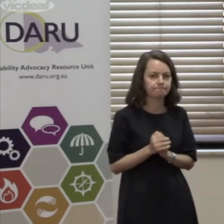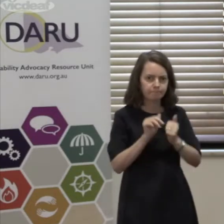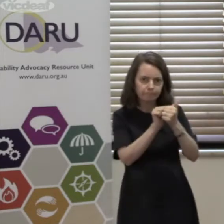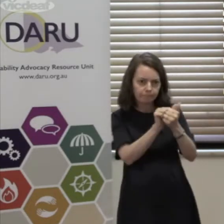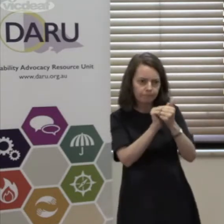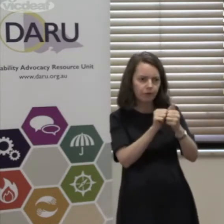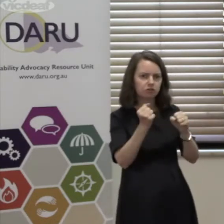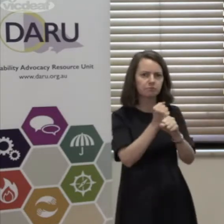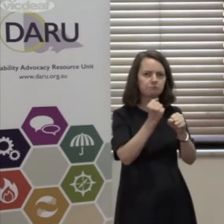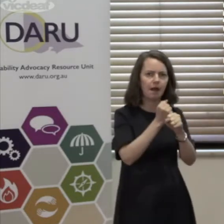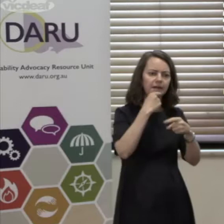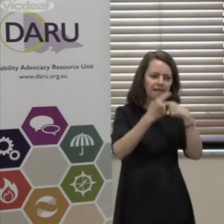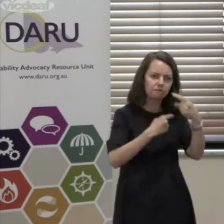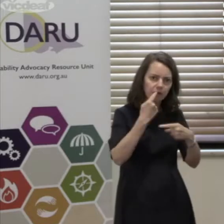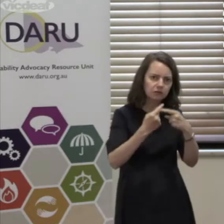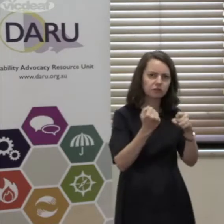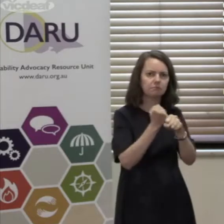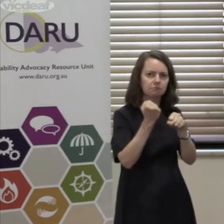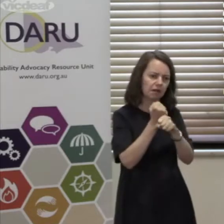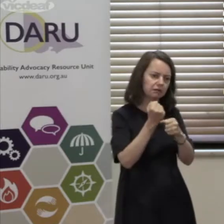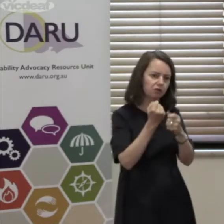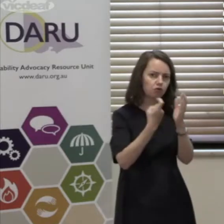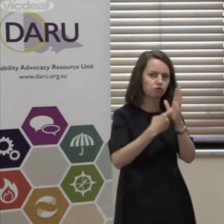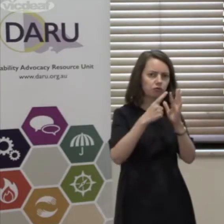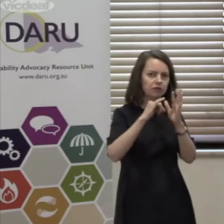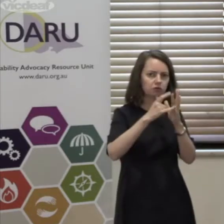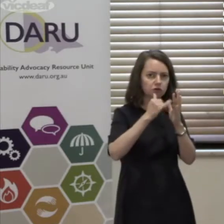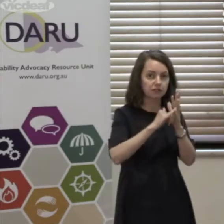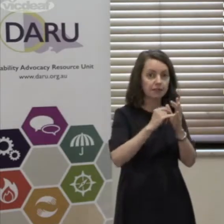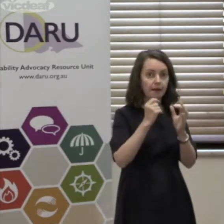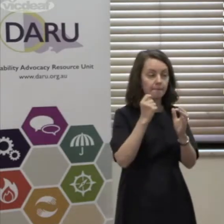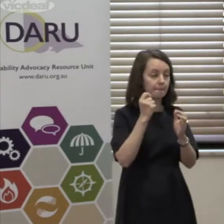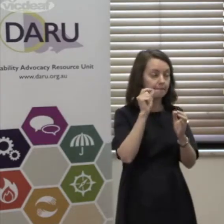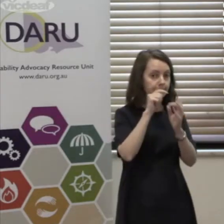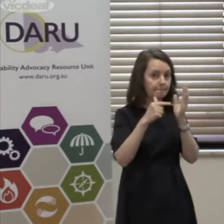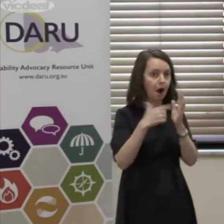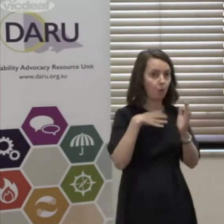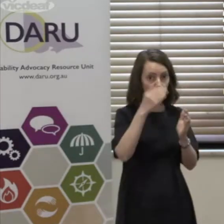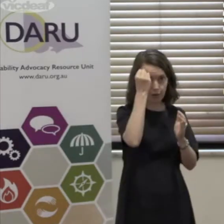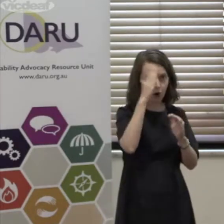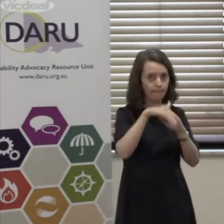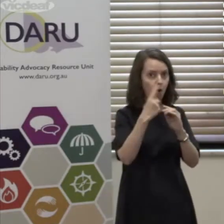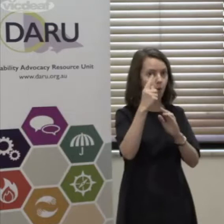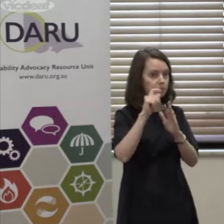some materials with them as part of that project. And the one I really wanted to draw your attention to